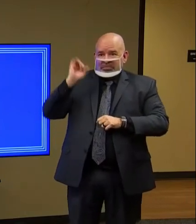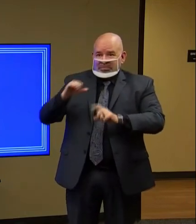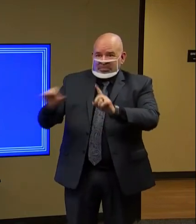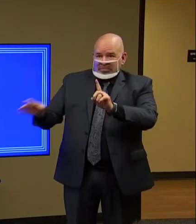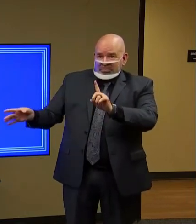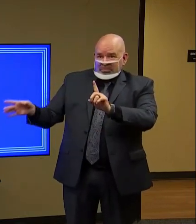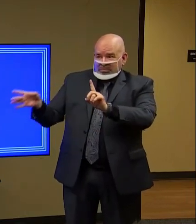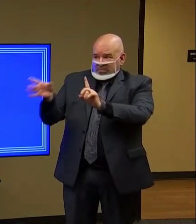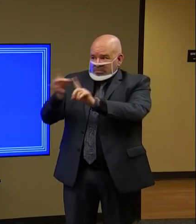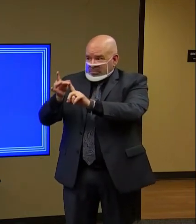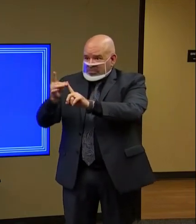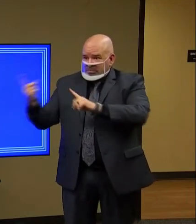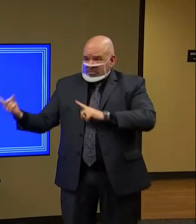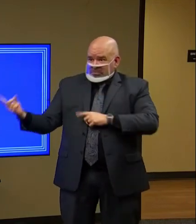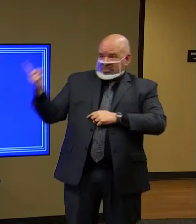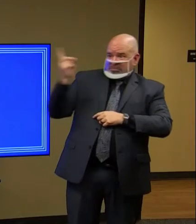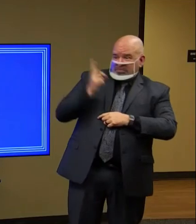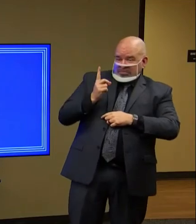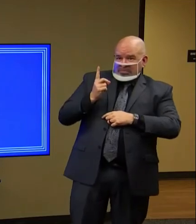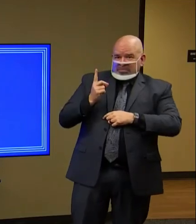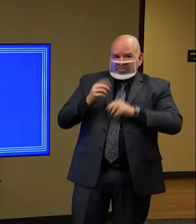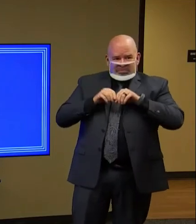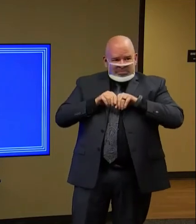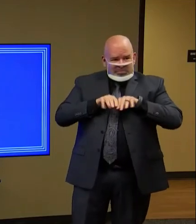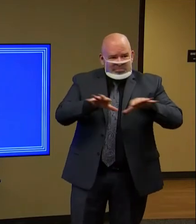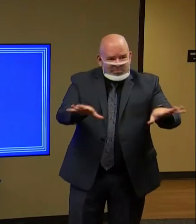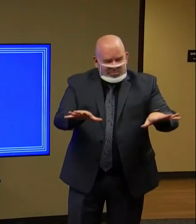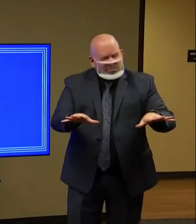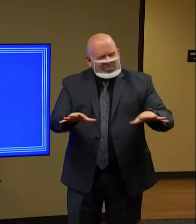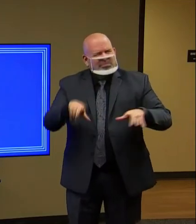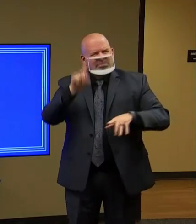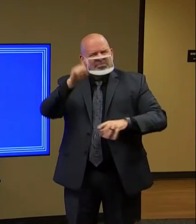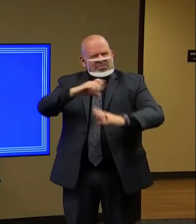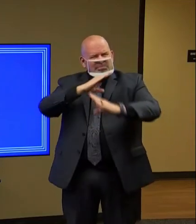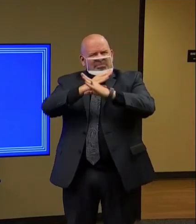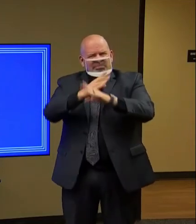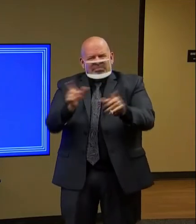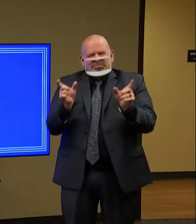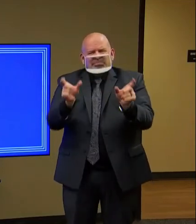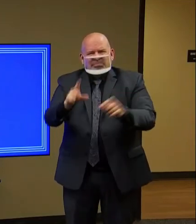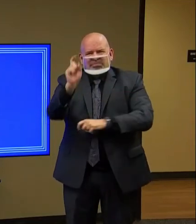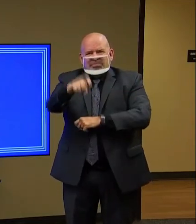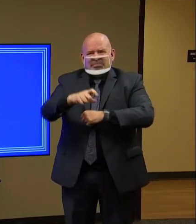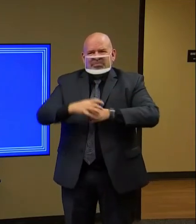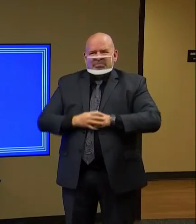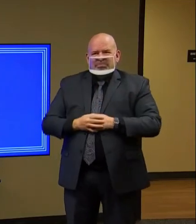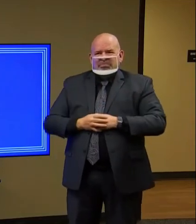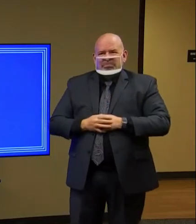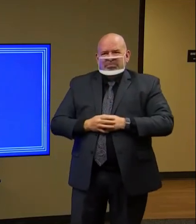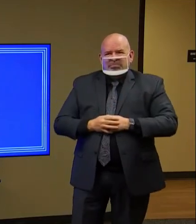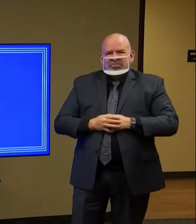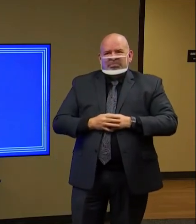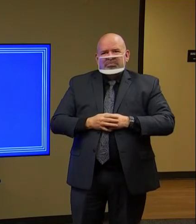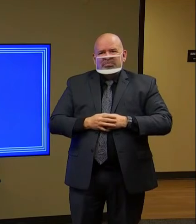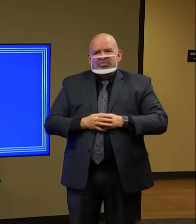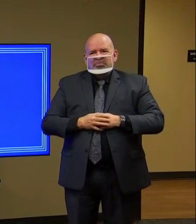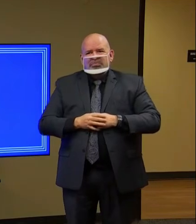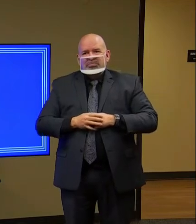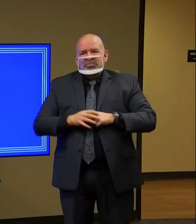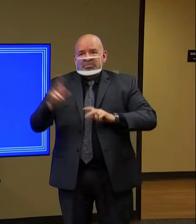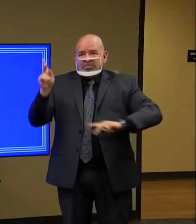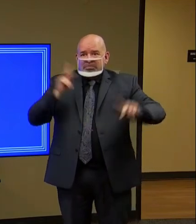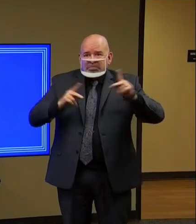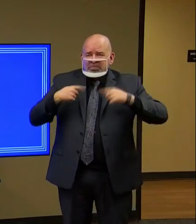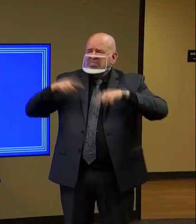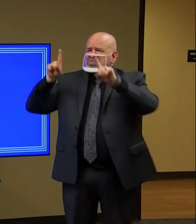those tests, and if you want to get those, you should get them, say, 3 days before your gathering, because you want to get that